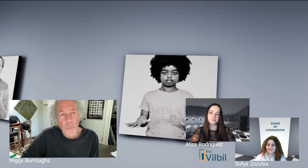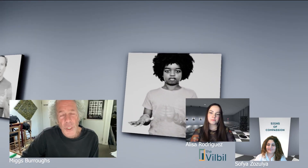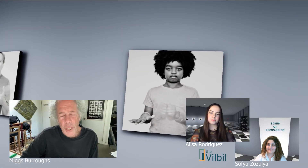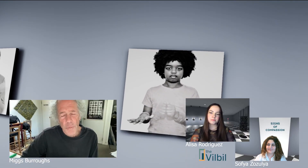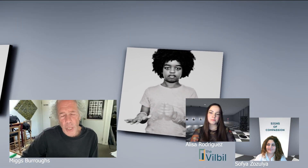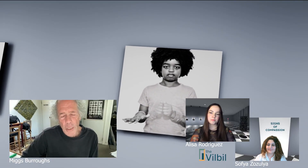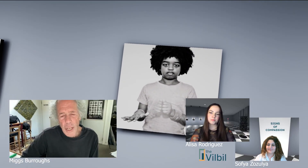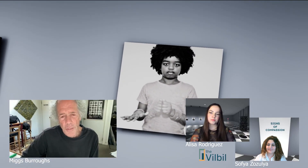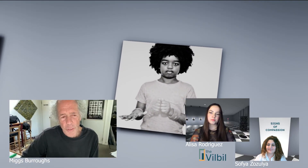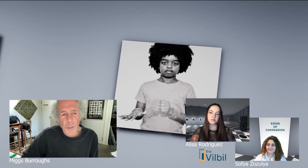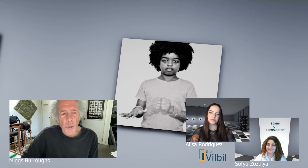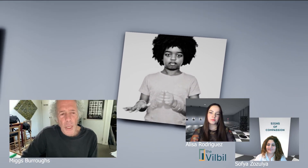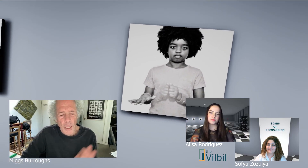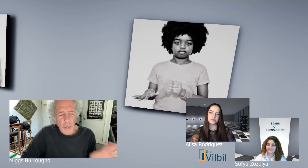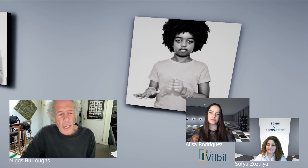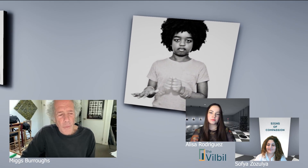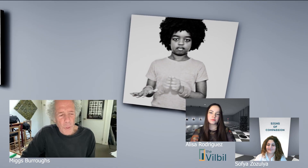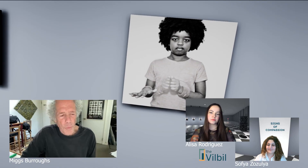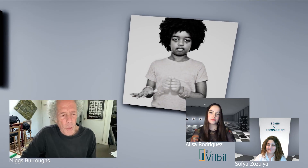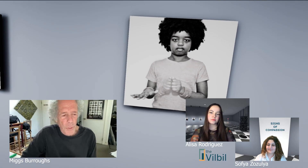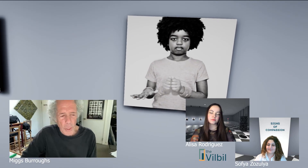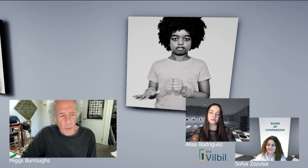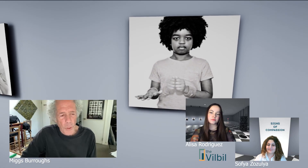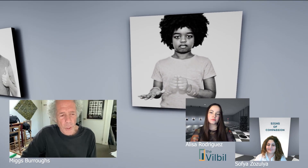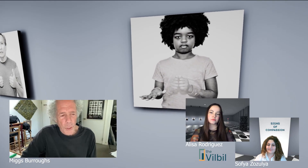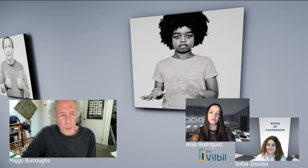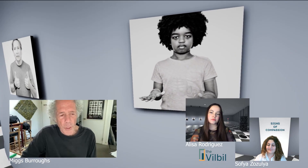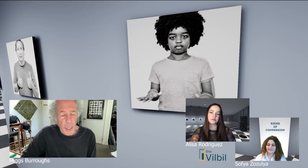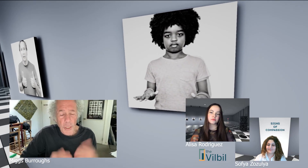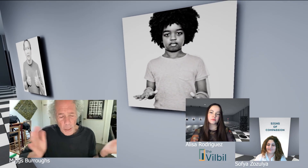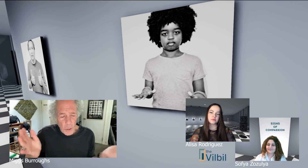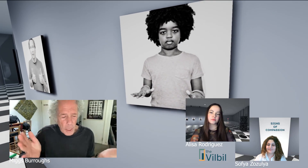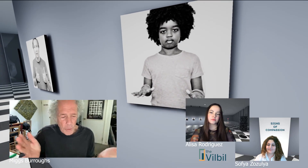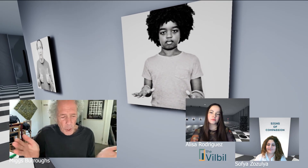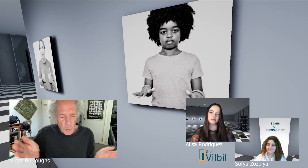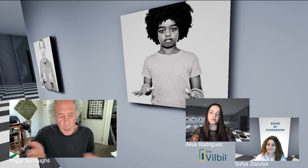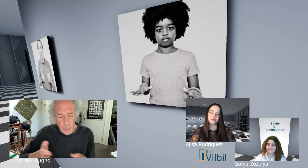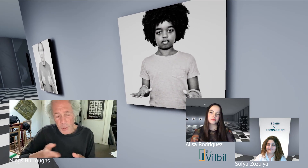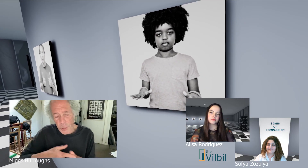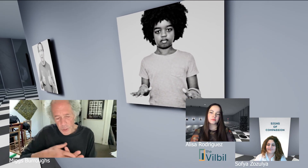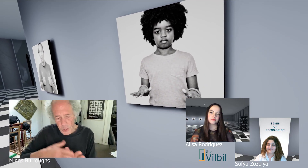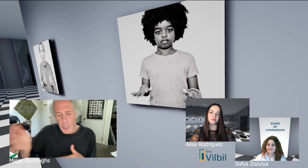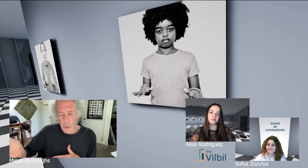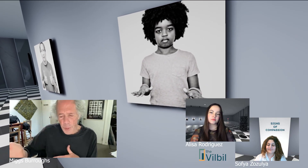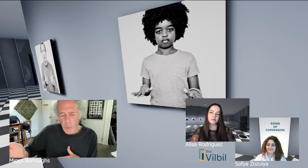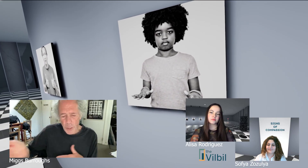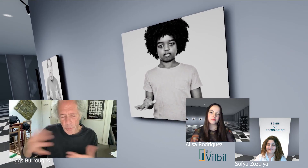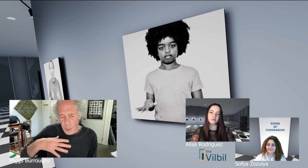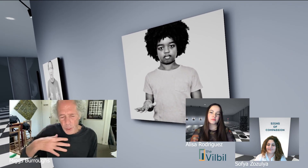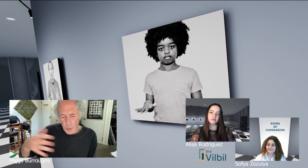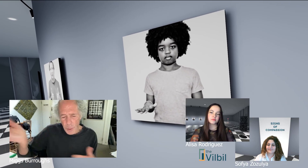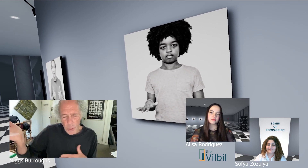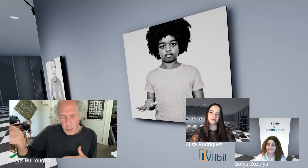probably saved my life, even though that at the time was probably the worst experience. I didn't know how long I was going to be in prison. It turned out to be a month, but it could have been